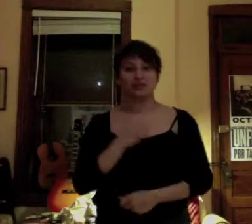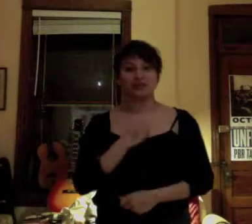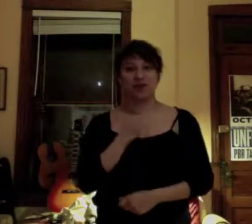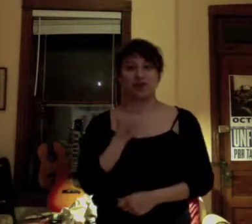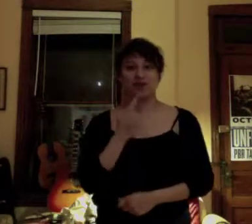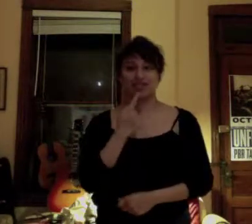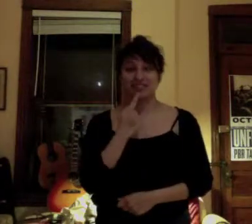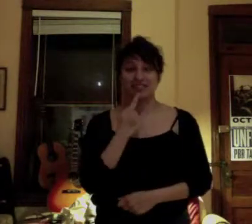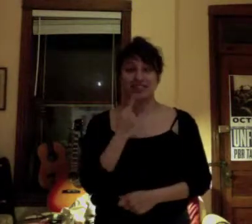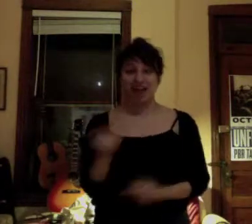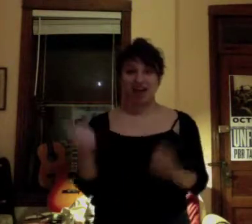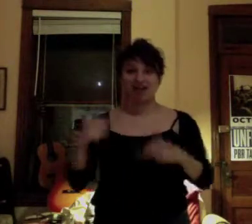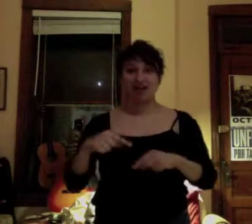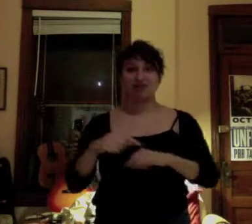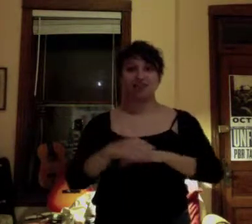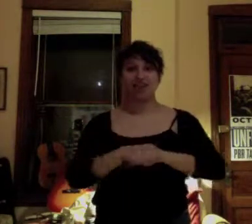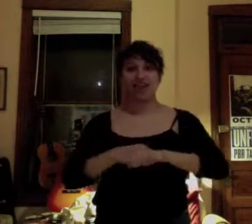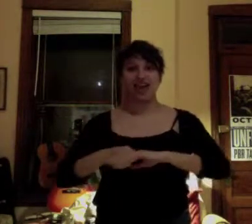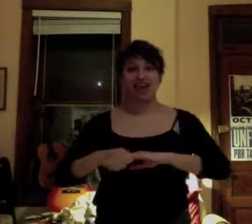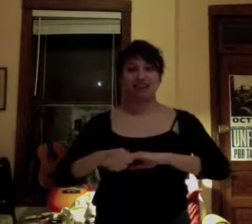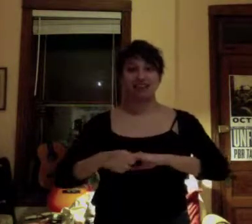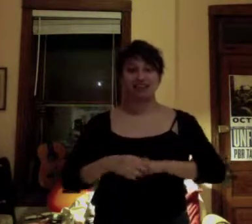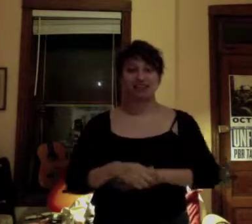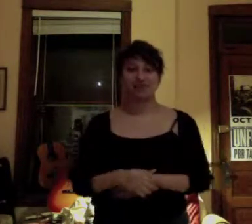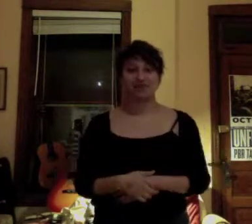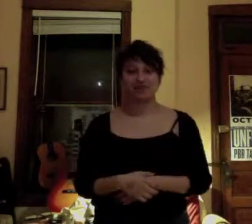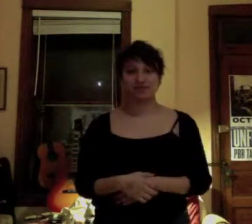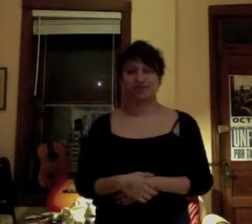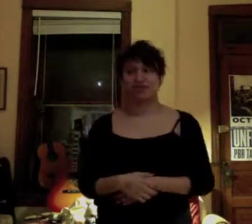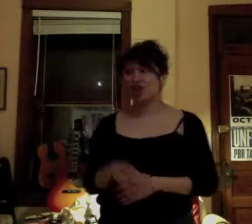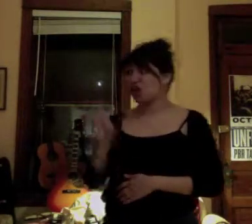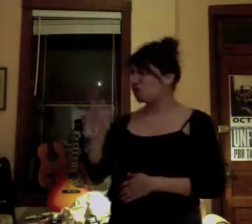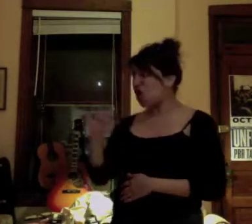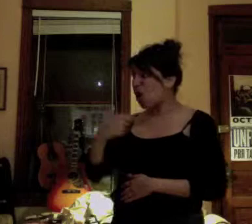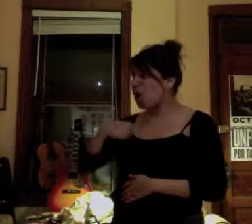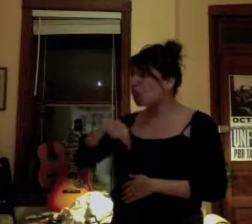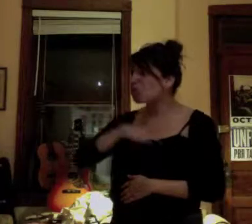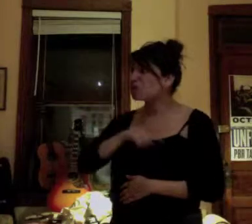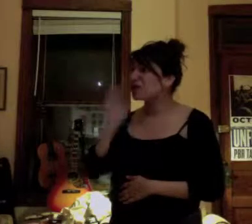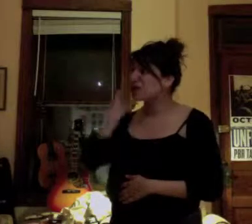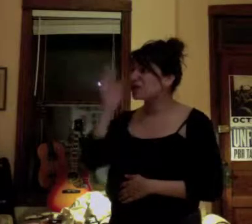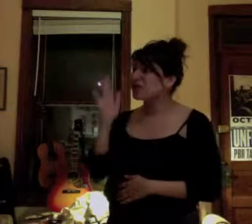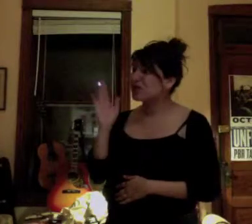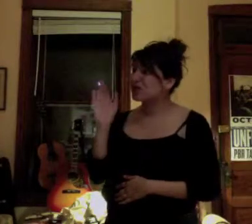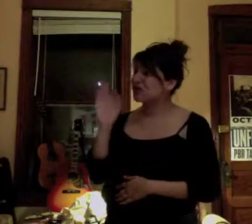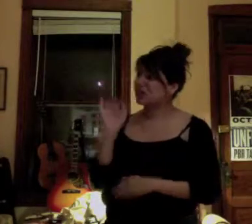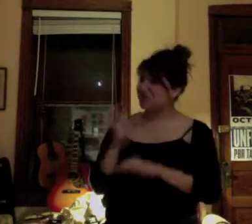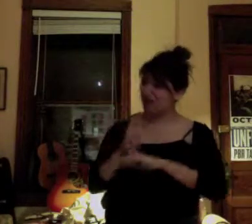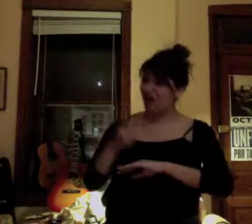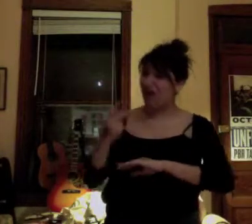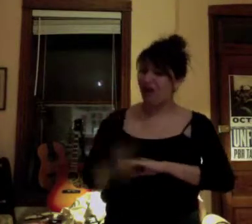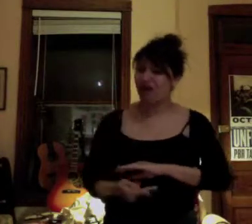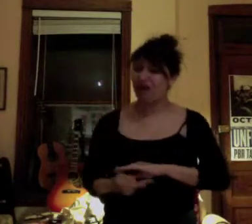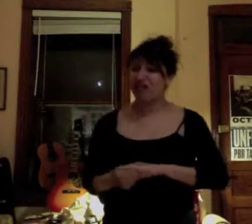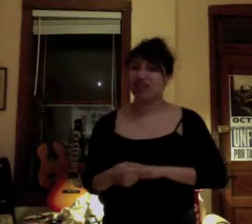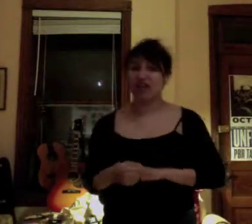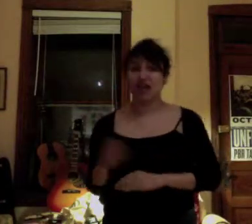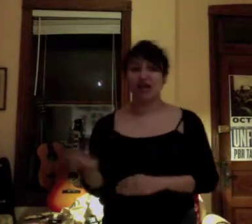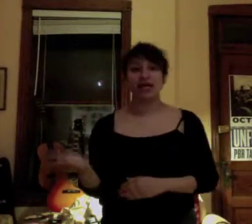come to the edge, he said. No, they replied, we will fall. Come to the